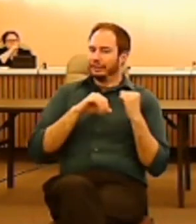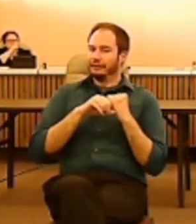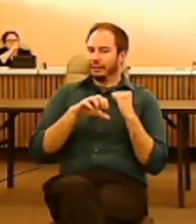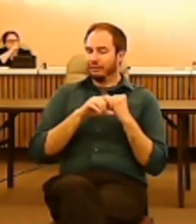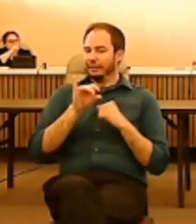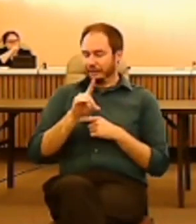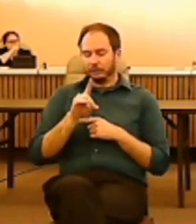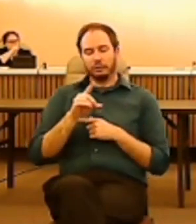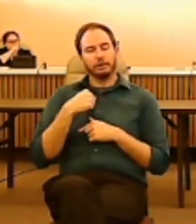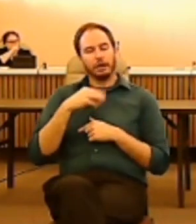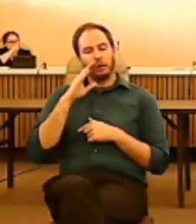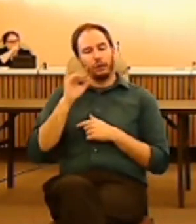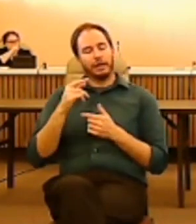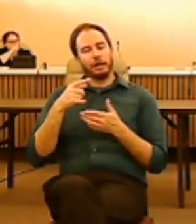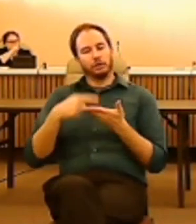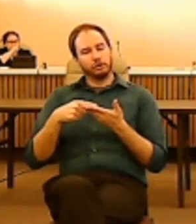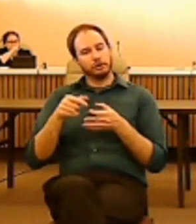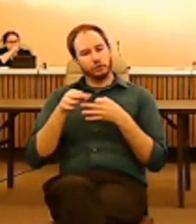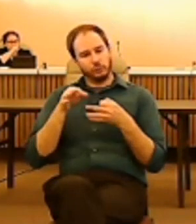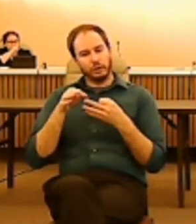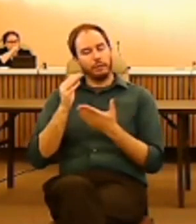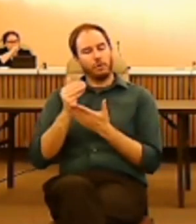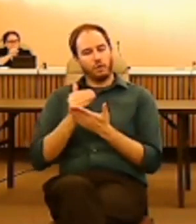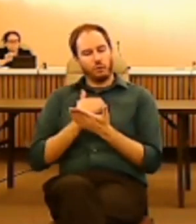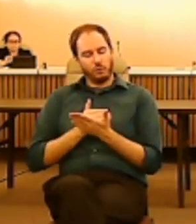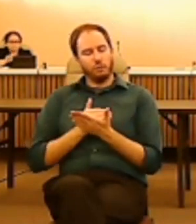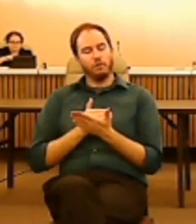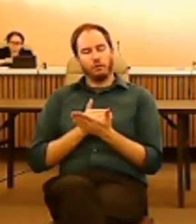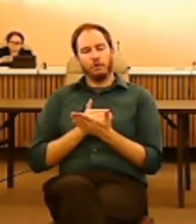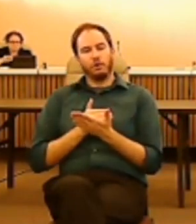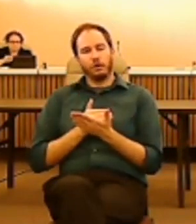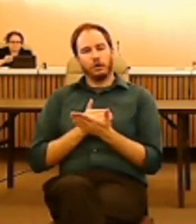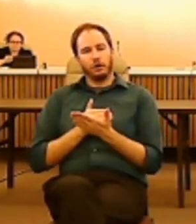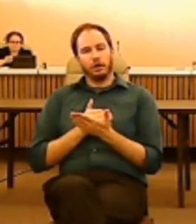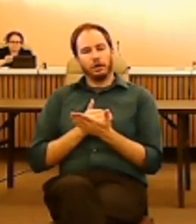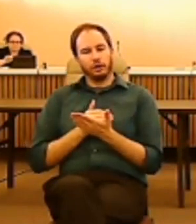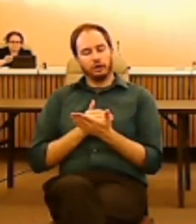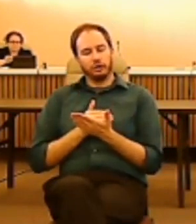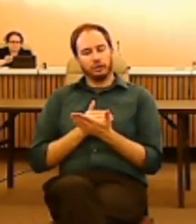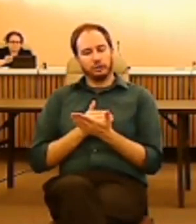I'll go through.